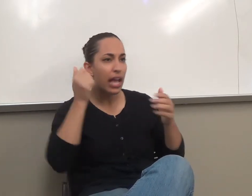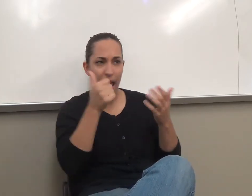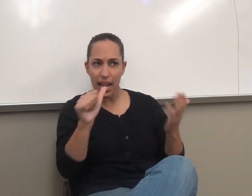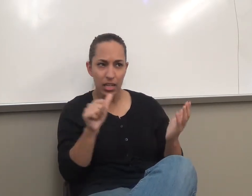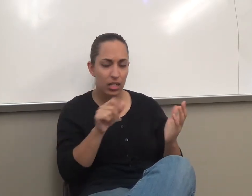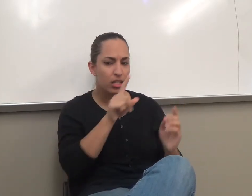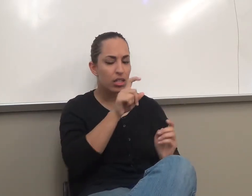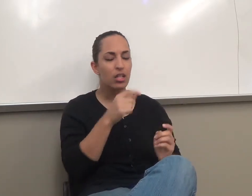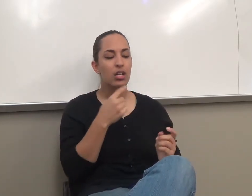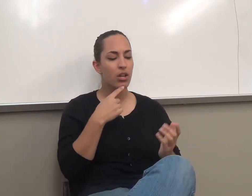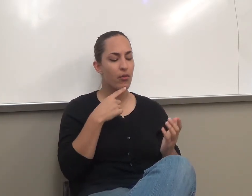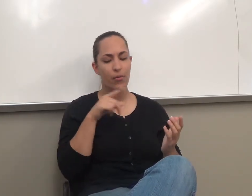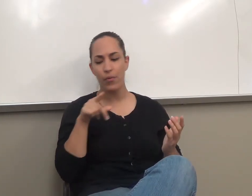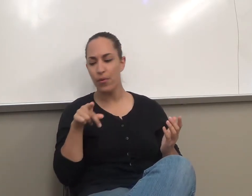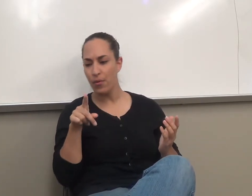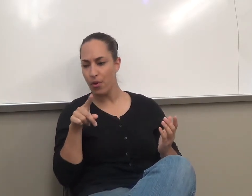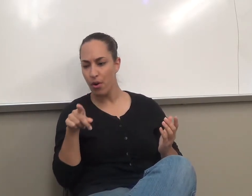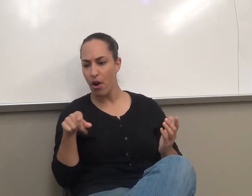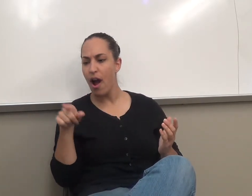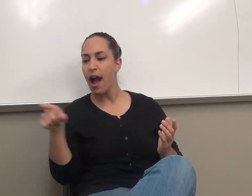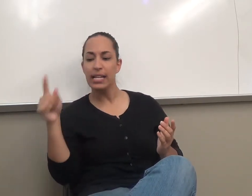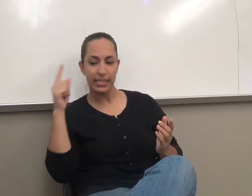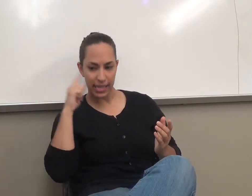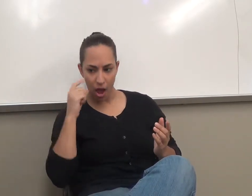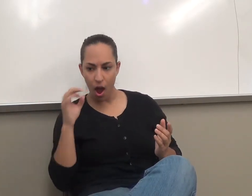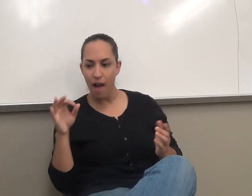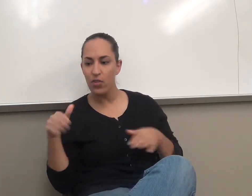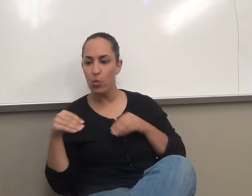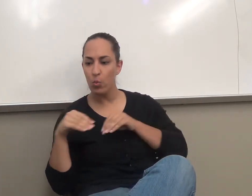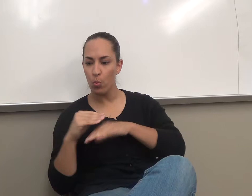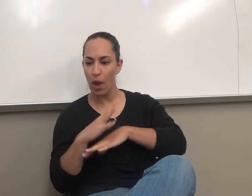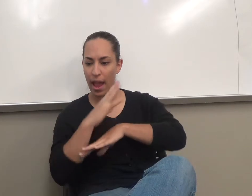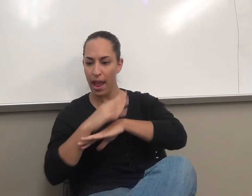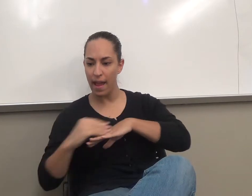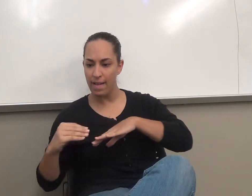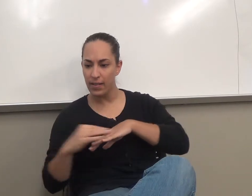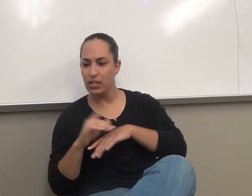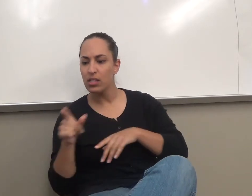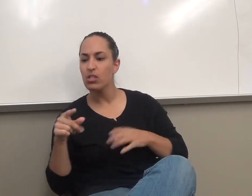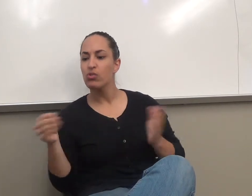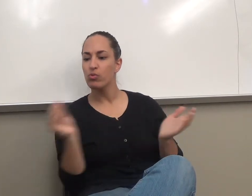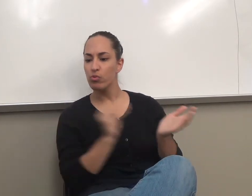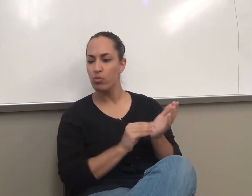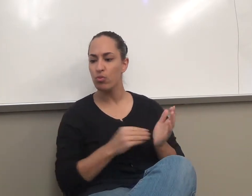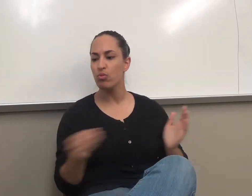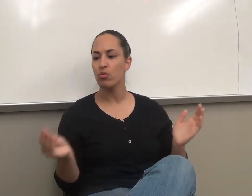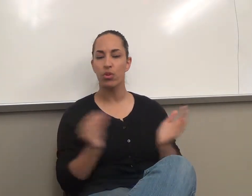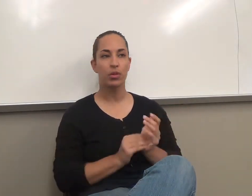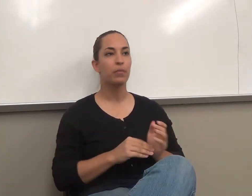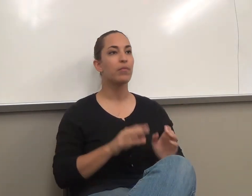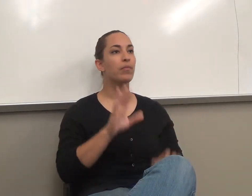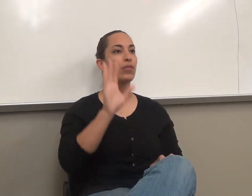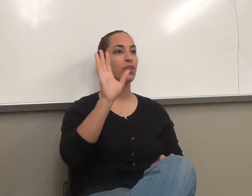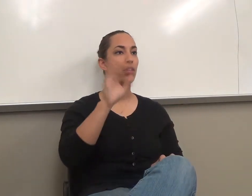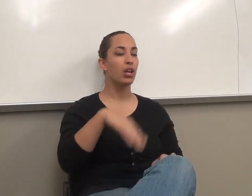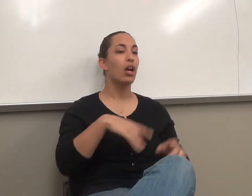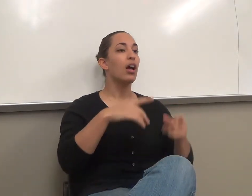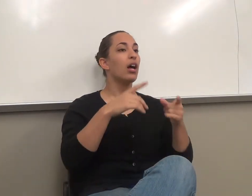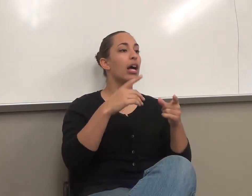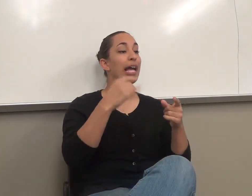If it doesn't look like there are any sensory details, that's what I was saying about Sandra's. I asked her, I said, describe the food,